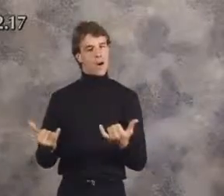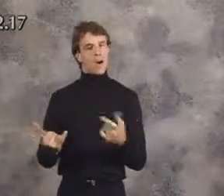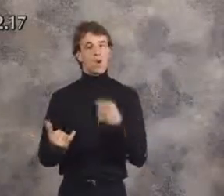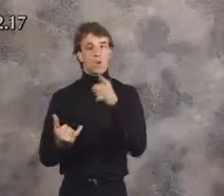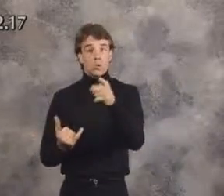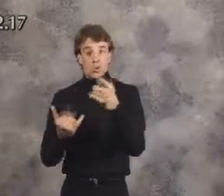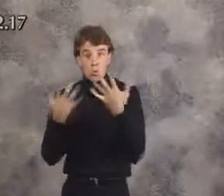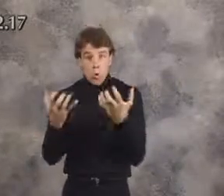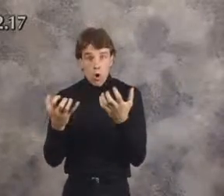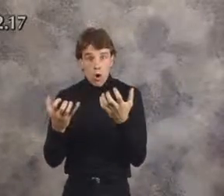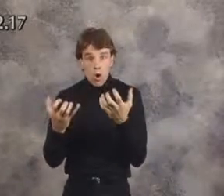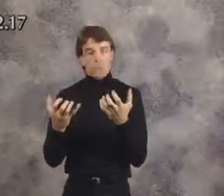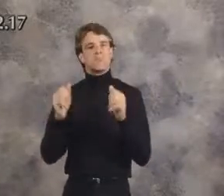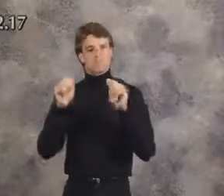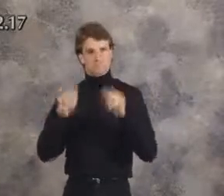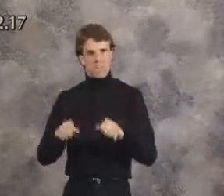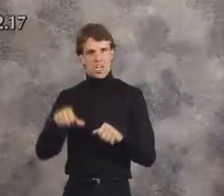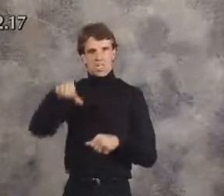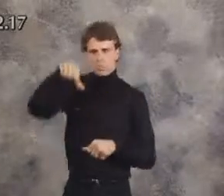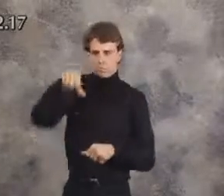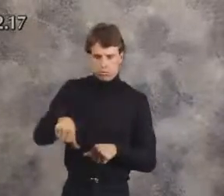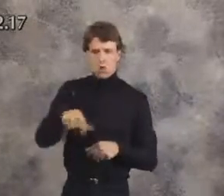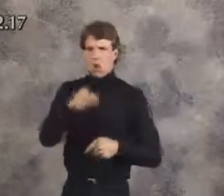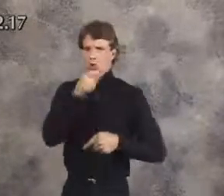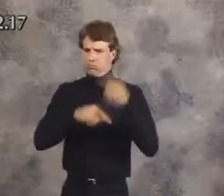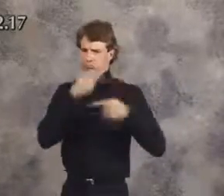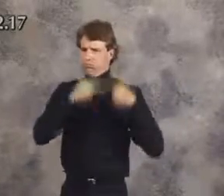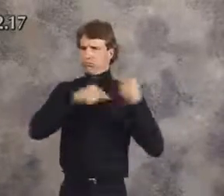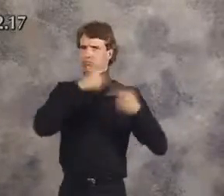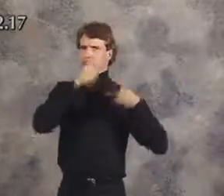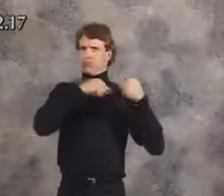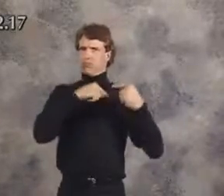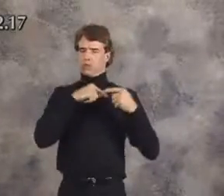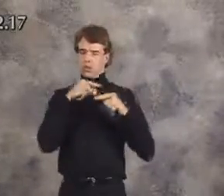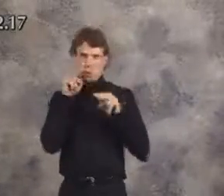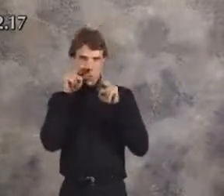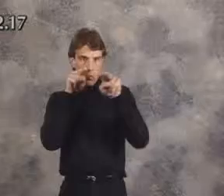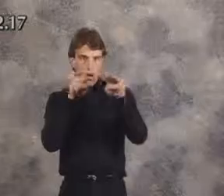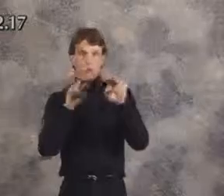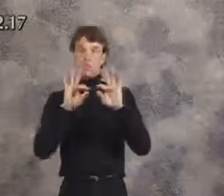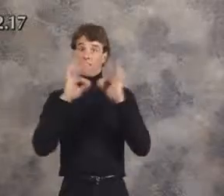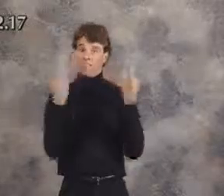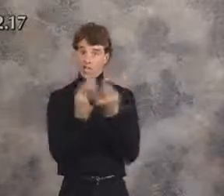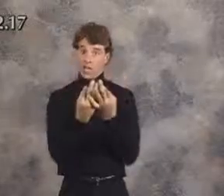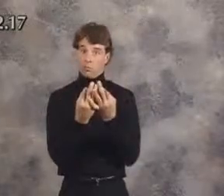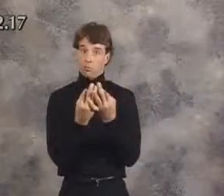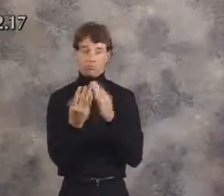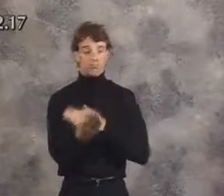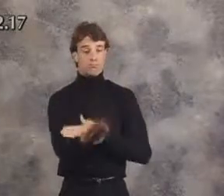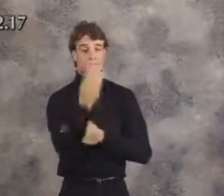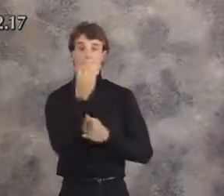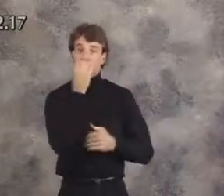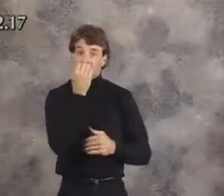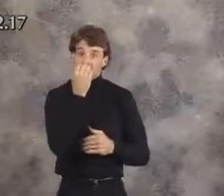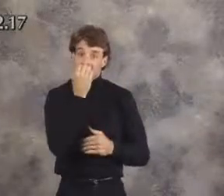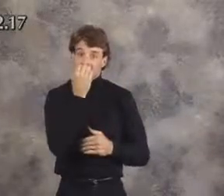Now, if you'd like to, rewind the tape and watch the family at breakfast